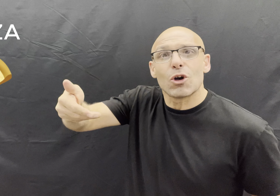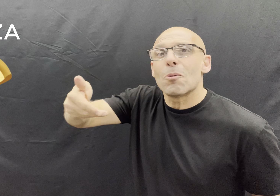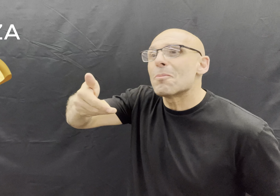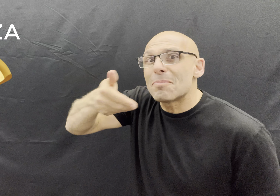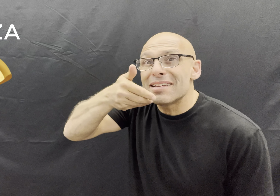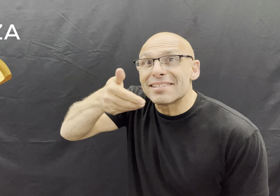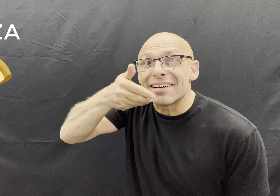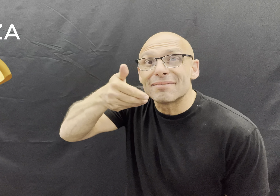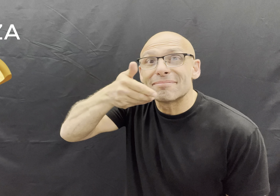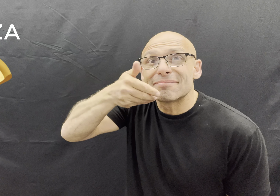So pizza.